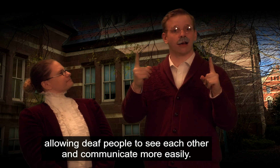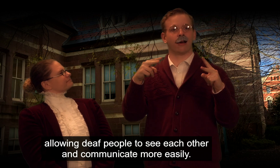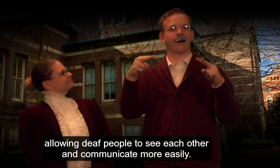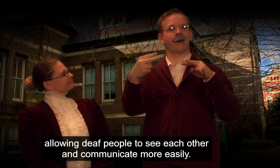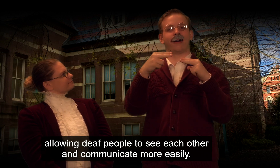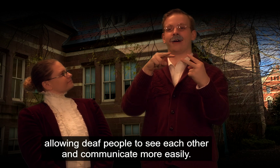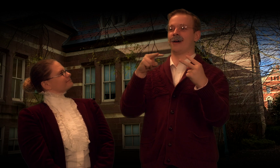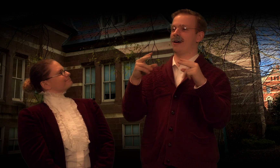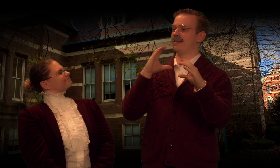communicate more easily.